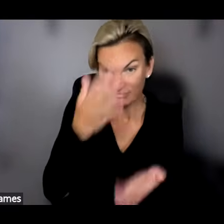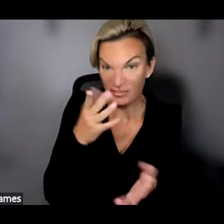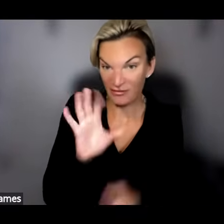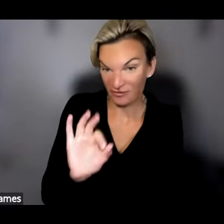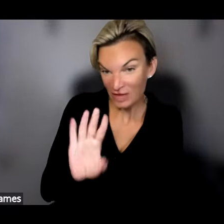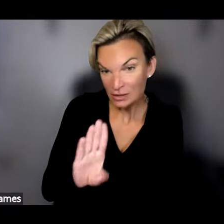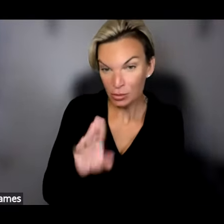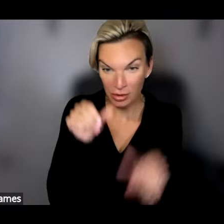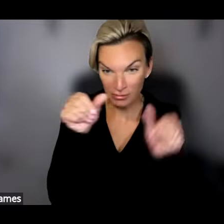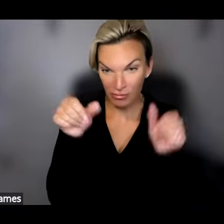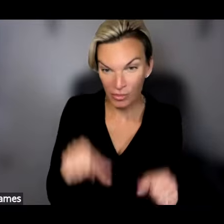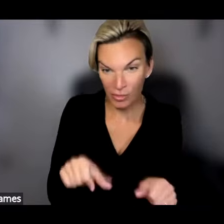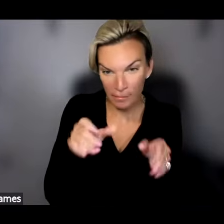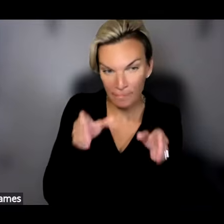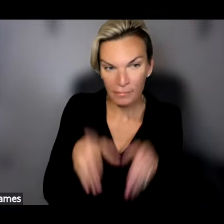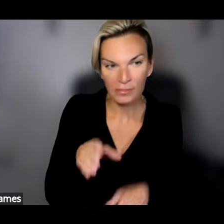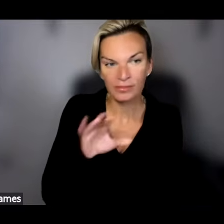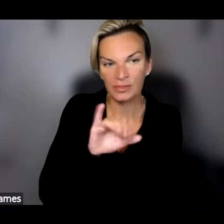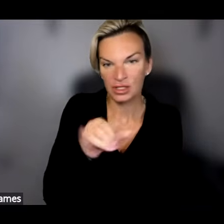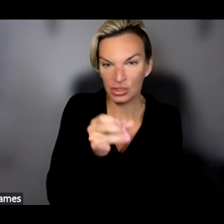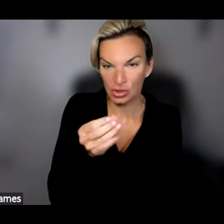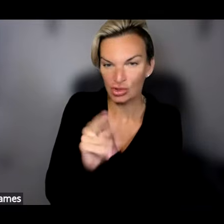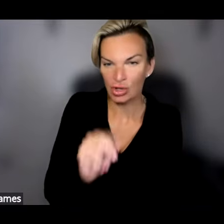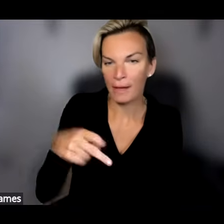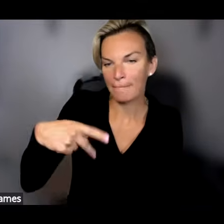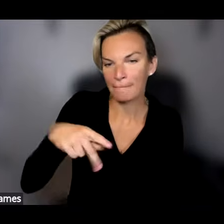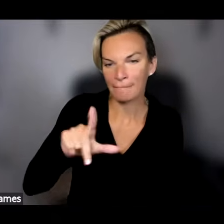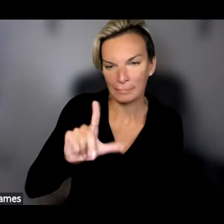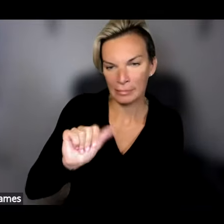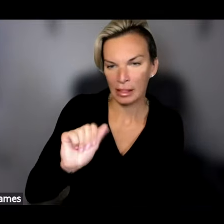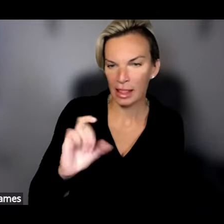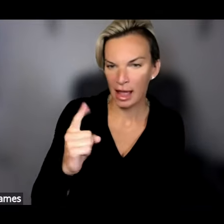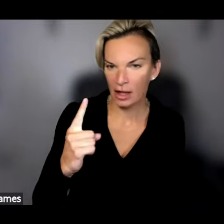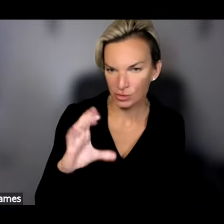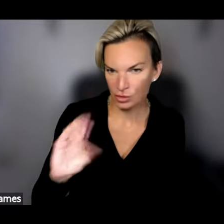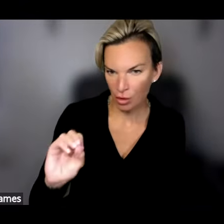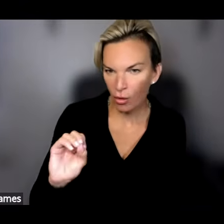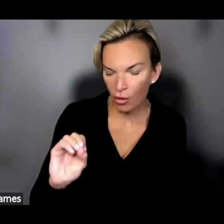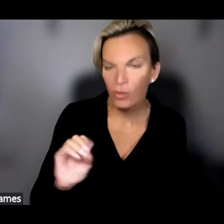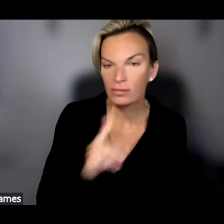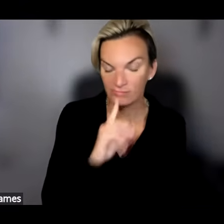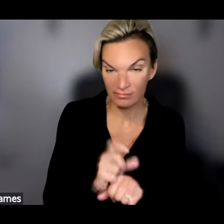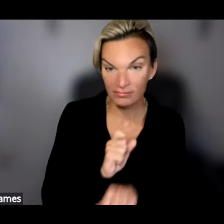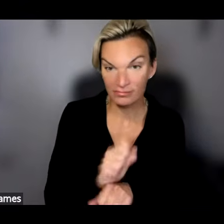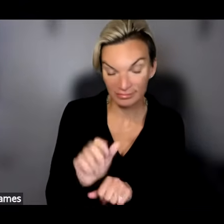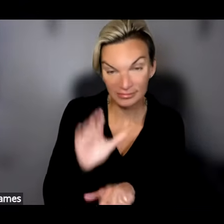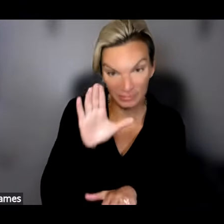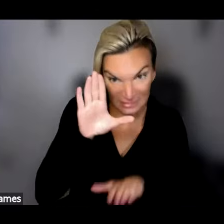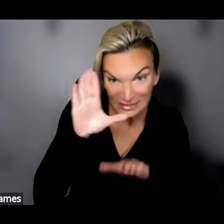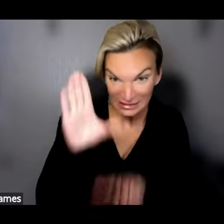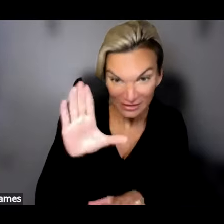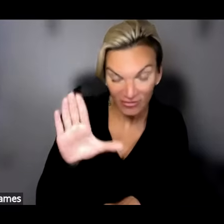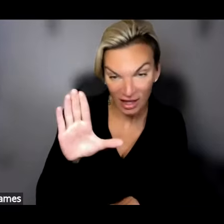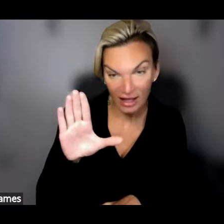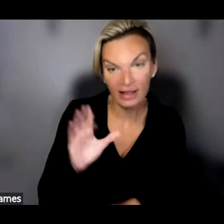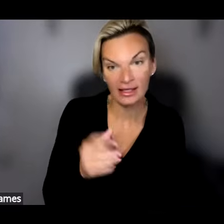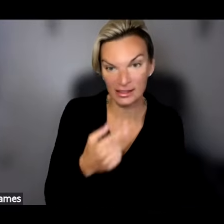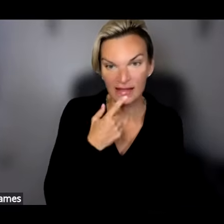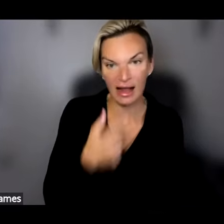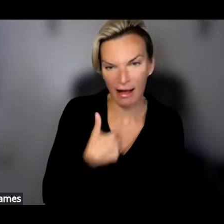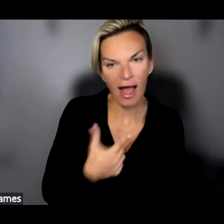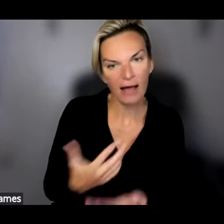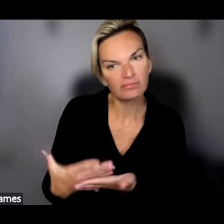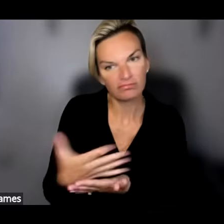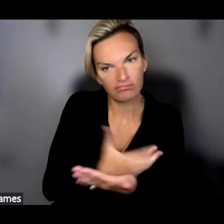supporter of Cambensi named John Plaxco, in which he testified I collected signatures for Cambensi, but you